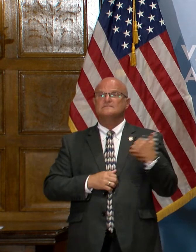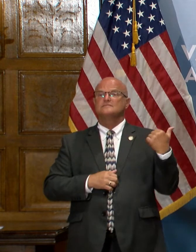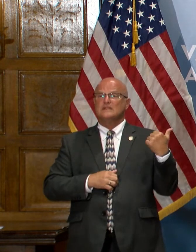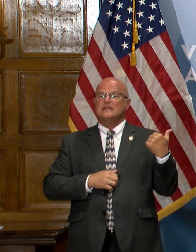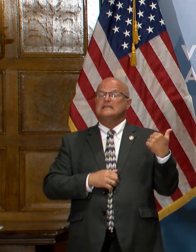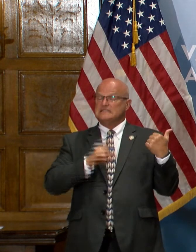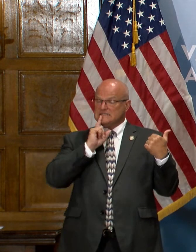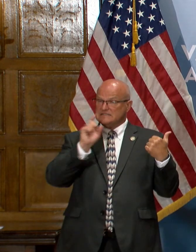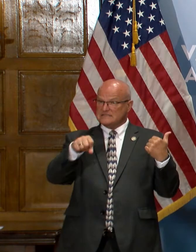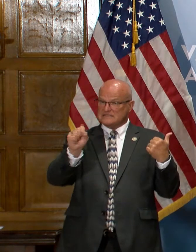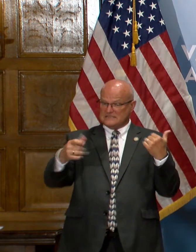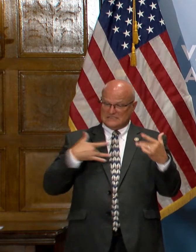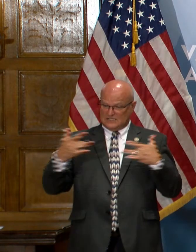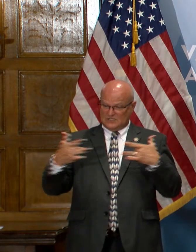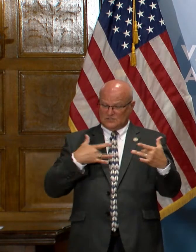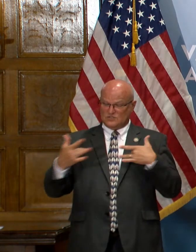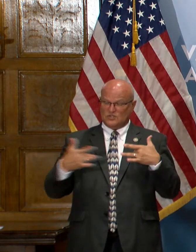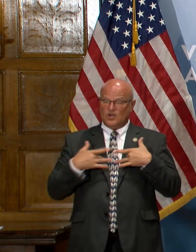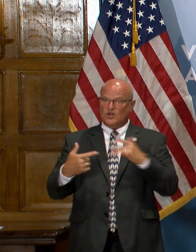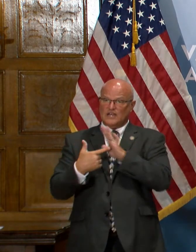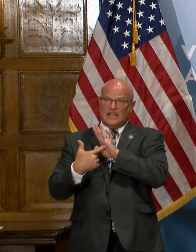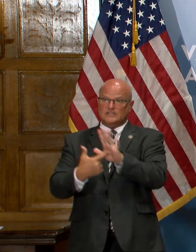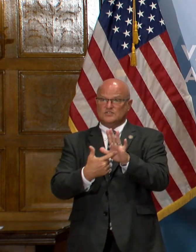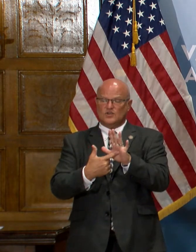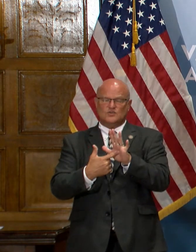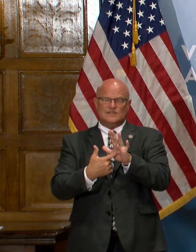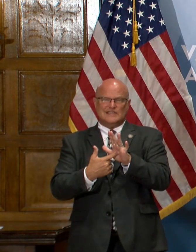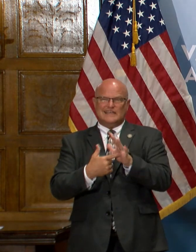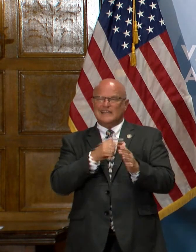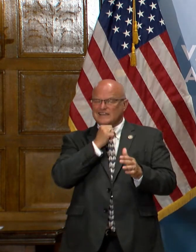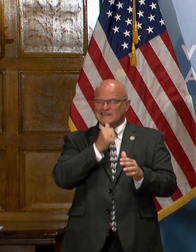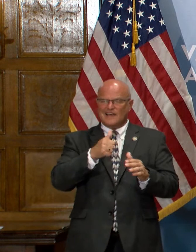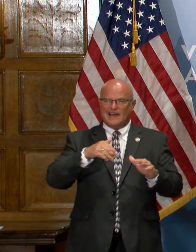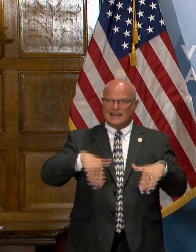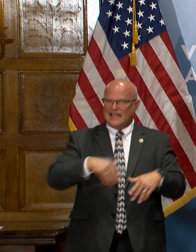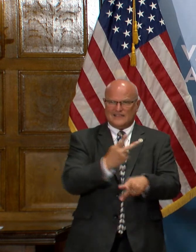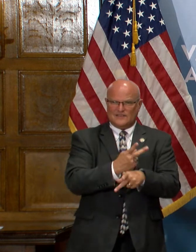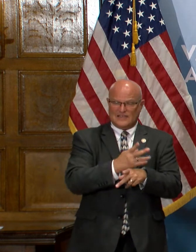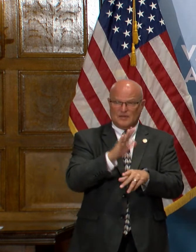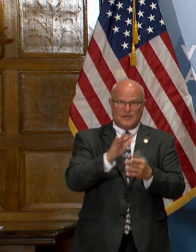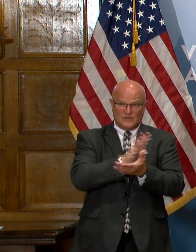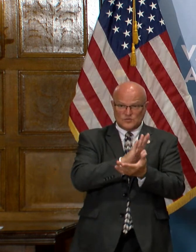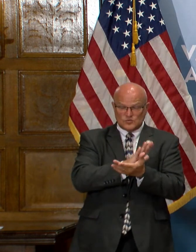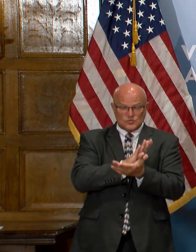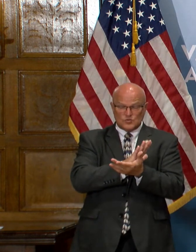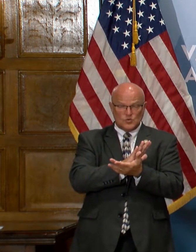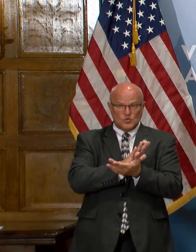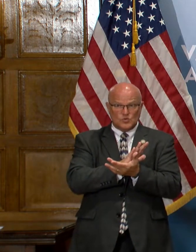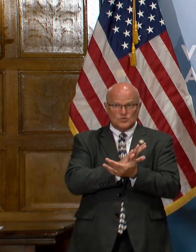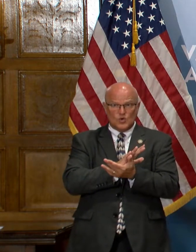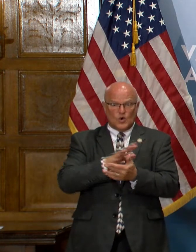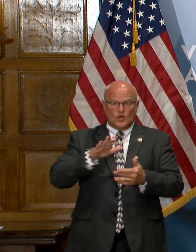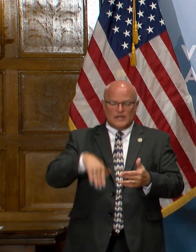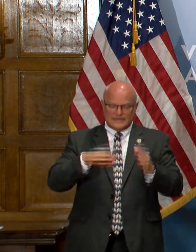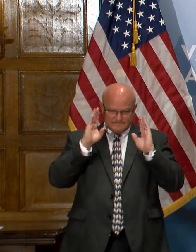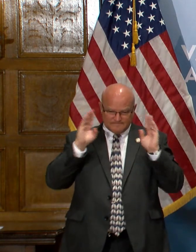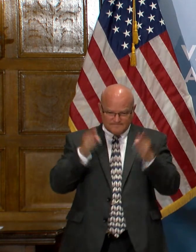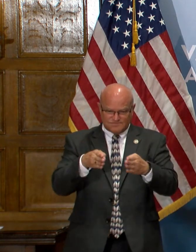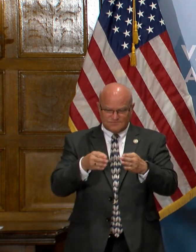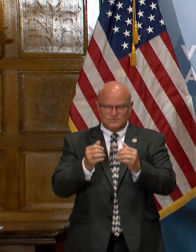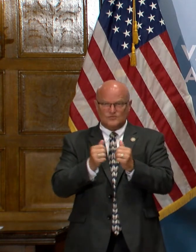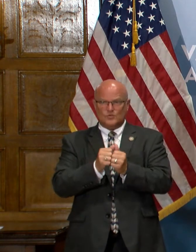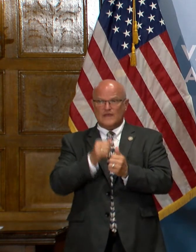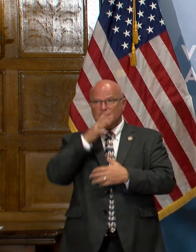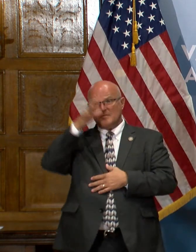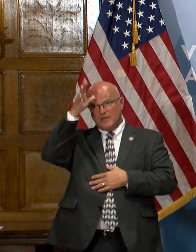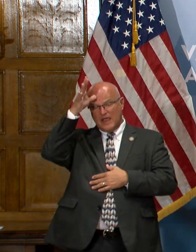is a great concern, and it reflects not a lack of care by the schools or lack of diligence on